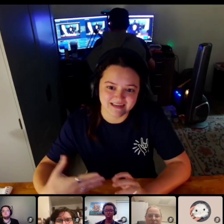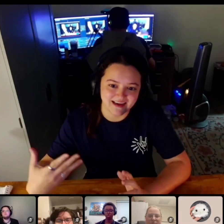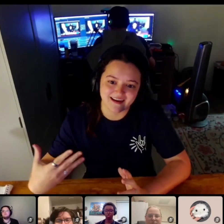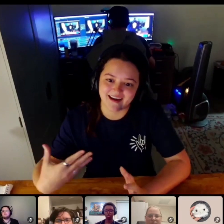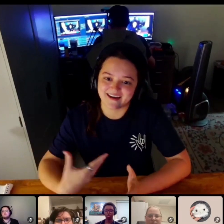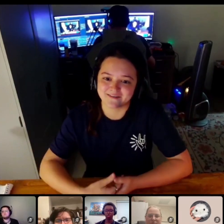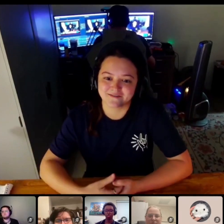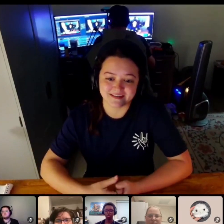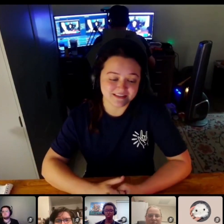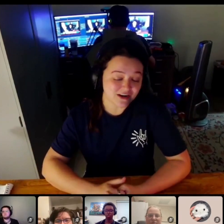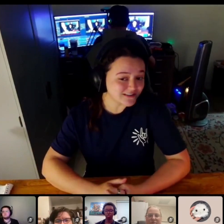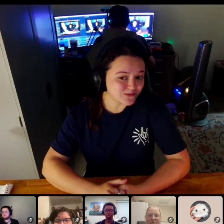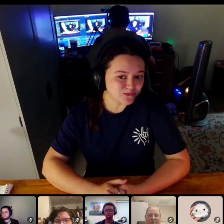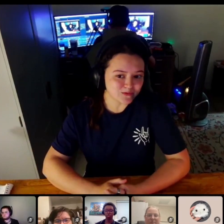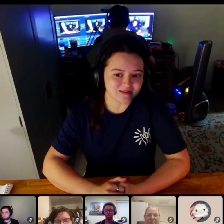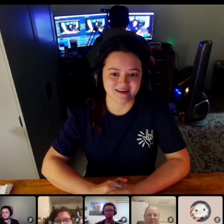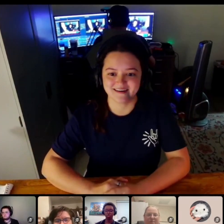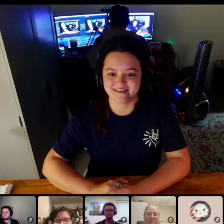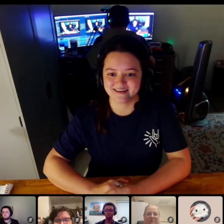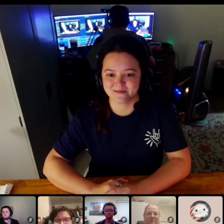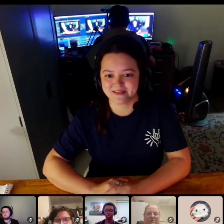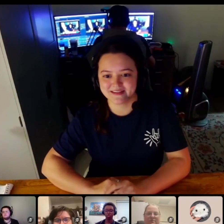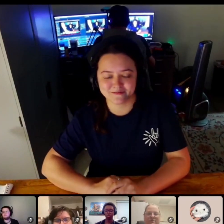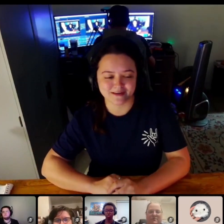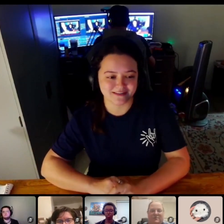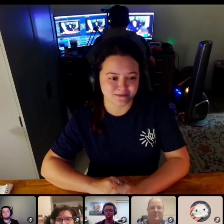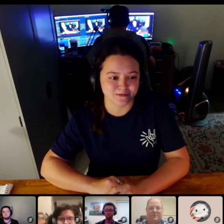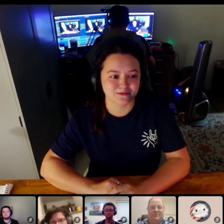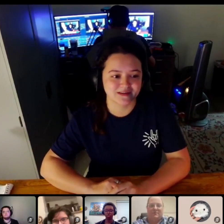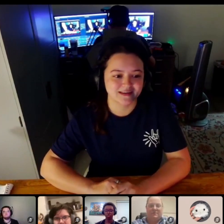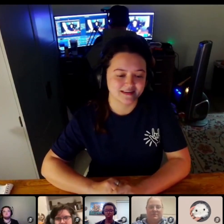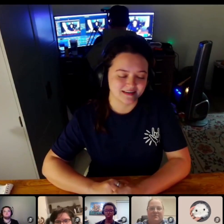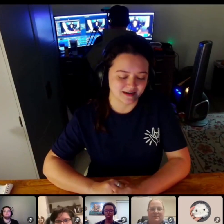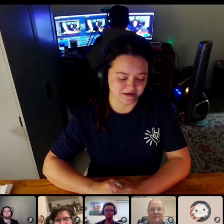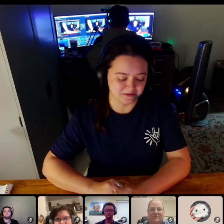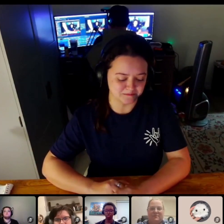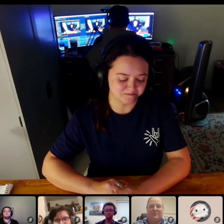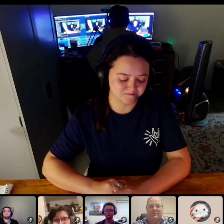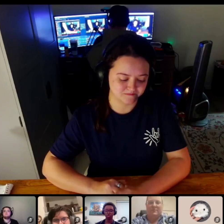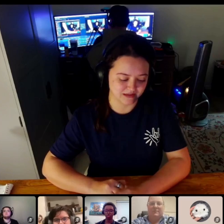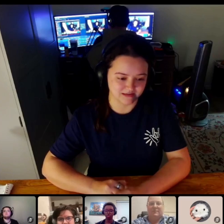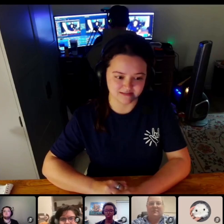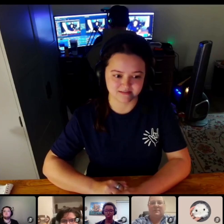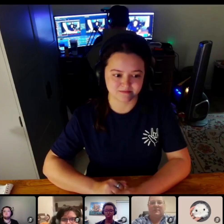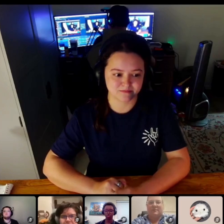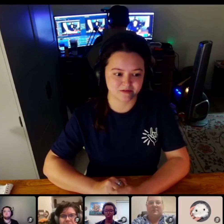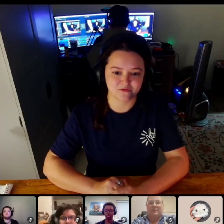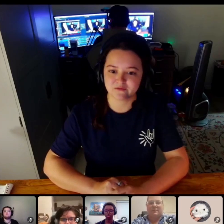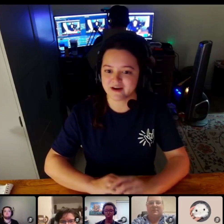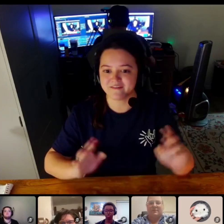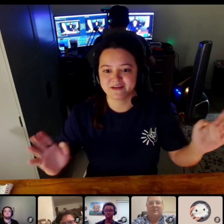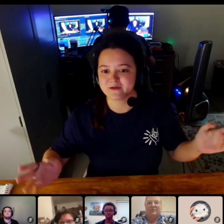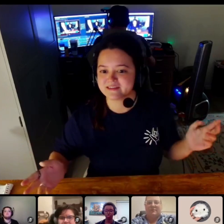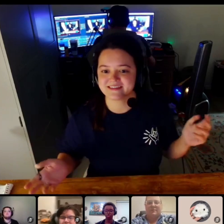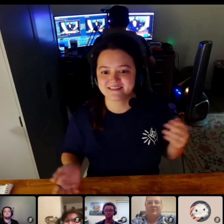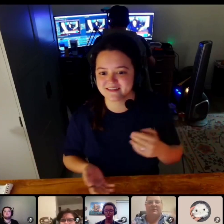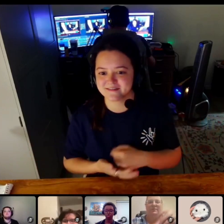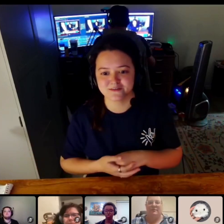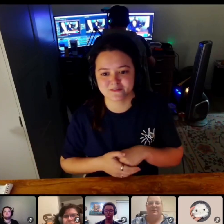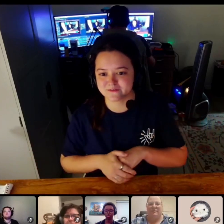Yeah, I teach high school. I really love what I do. And if you ever have any questions in the future, fun